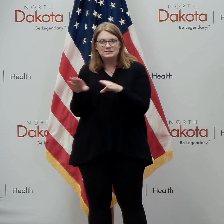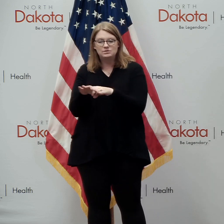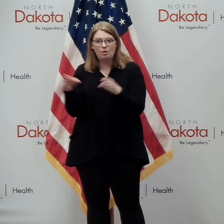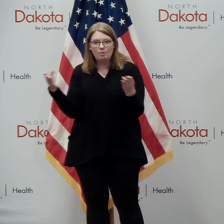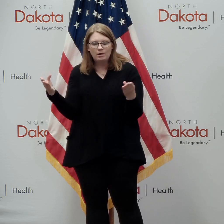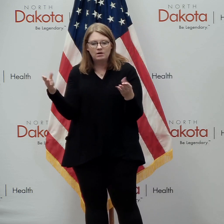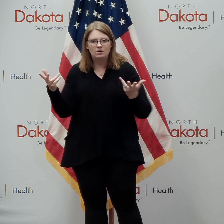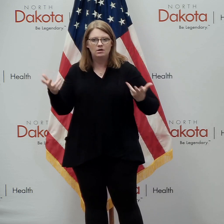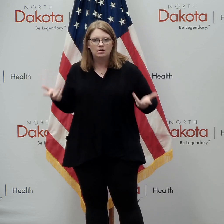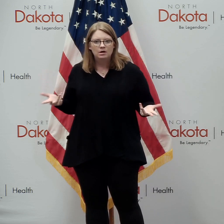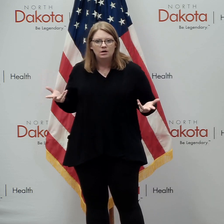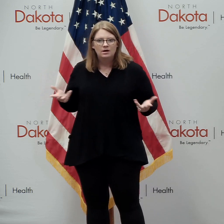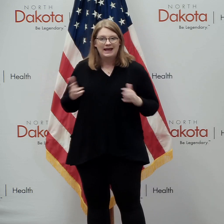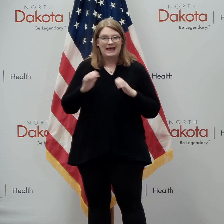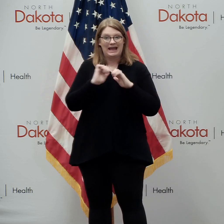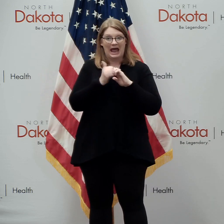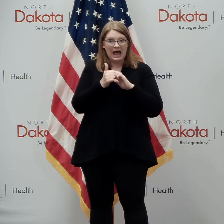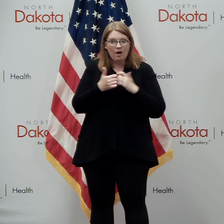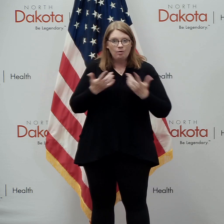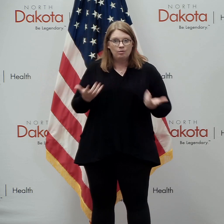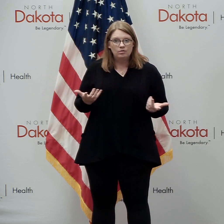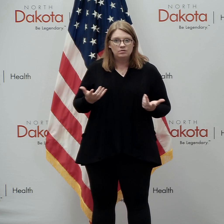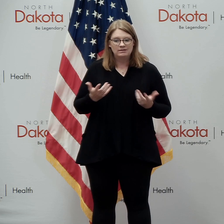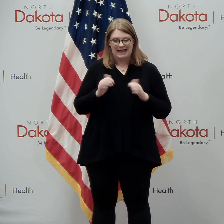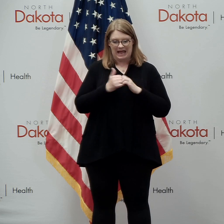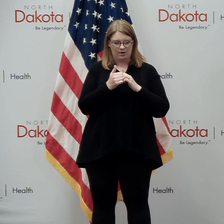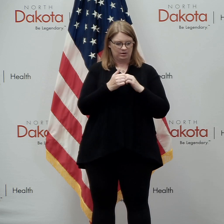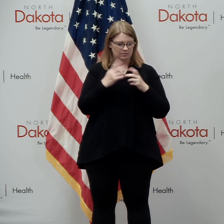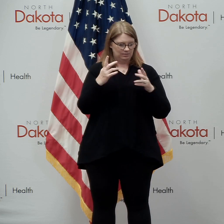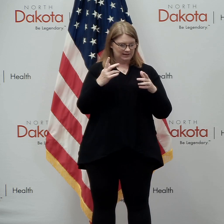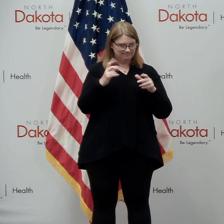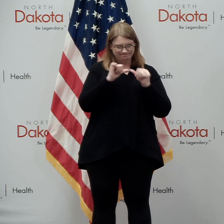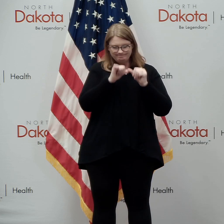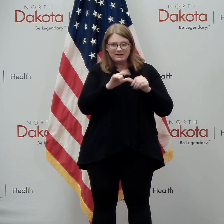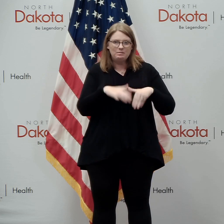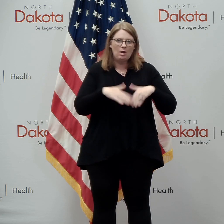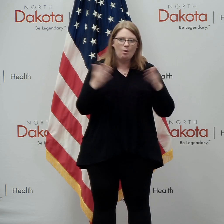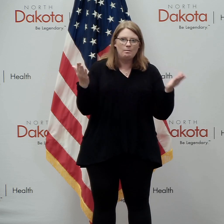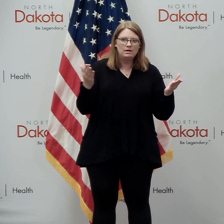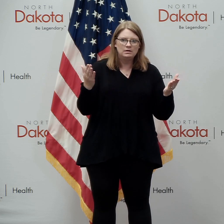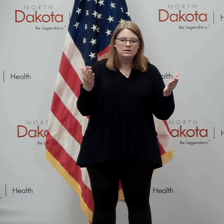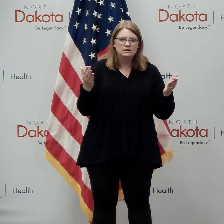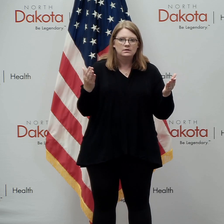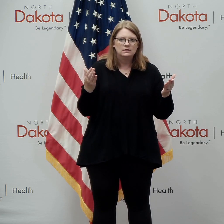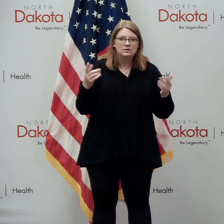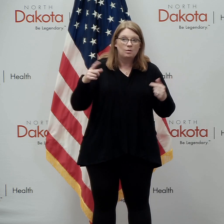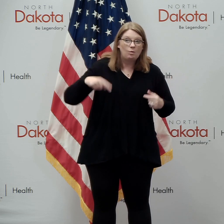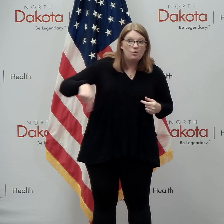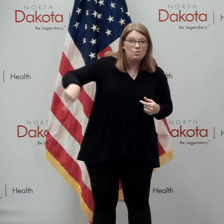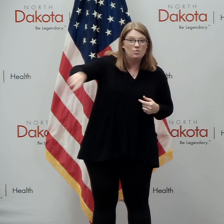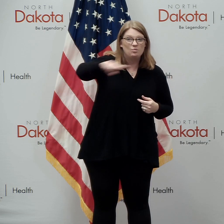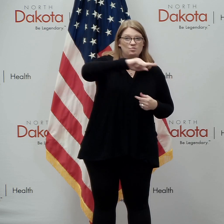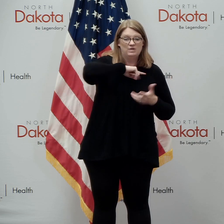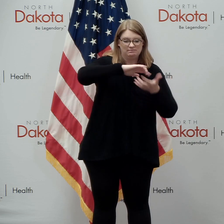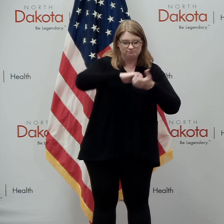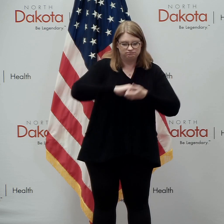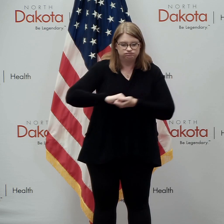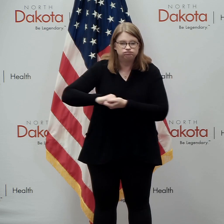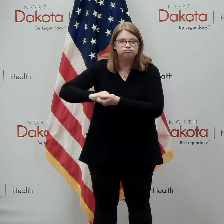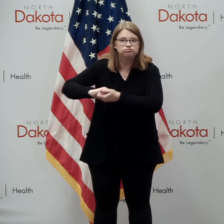be in it, in the fight, and be responsible. We truly are in this together.